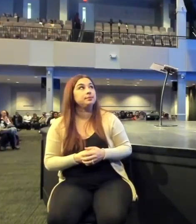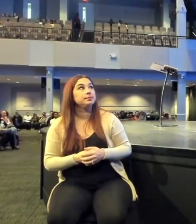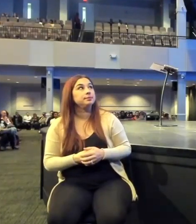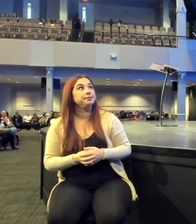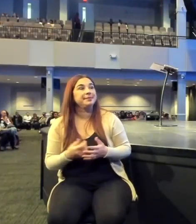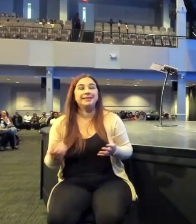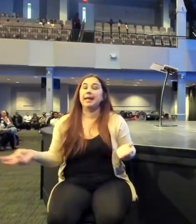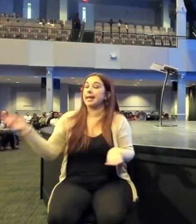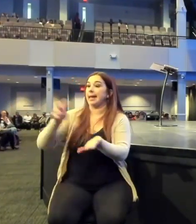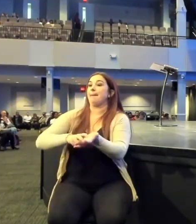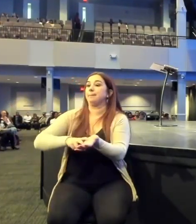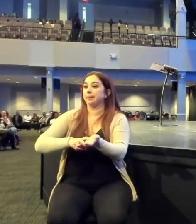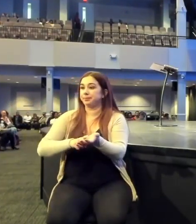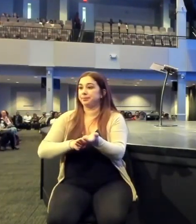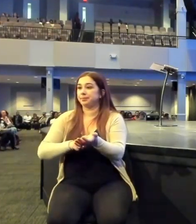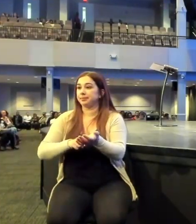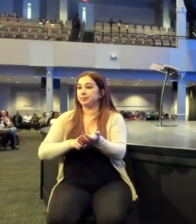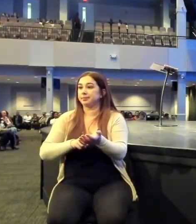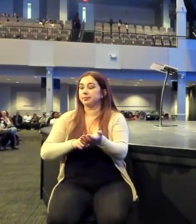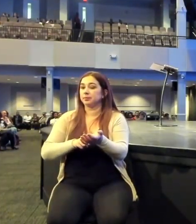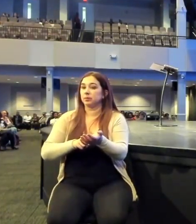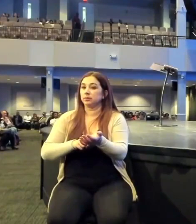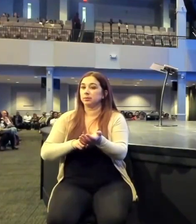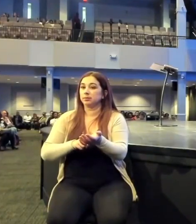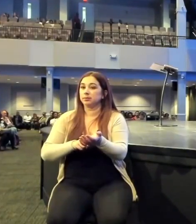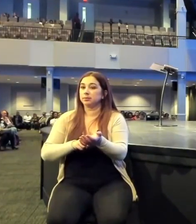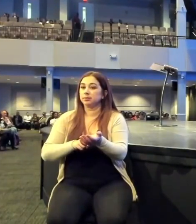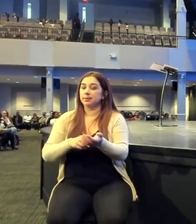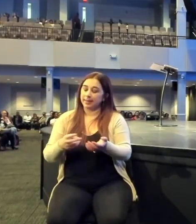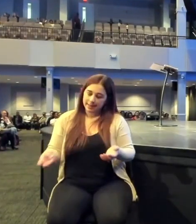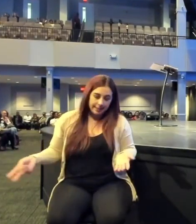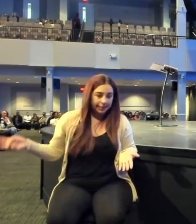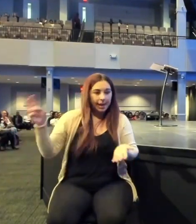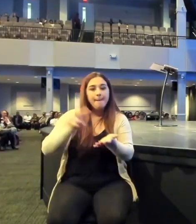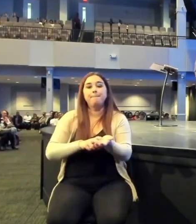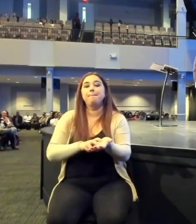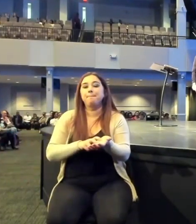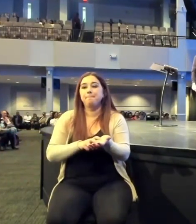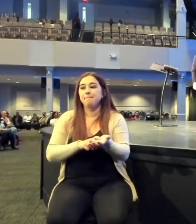there. Here's a distressed man, and what does Jesus say? Get up!